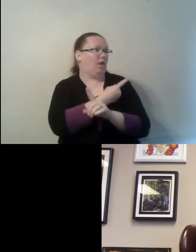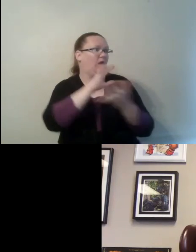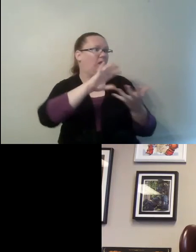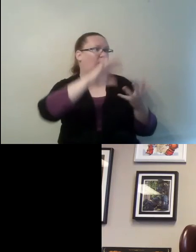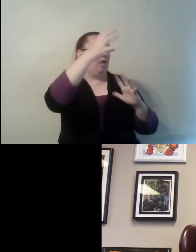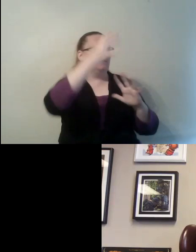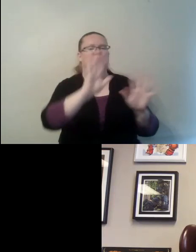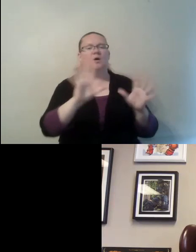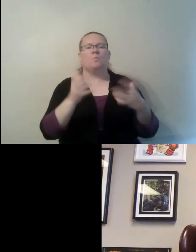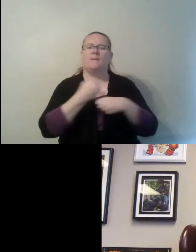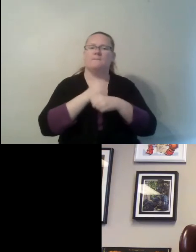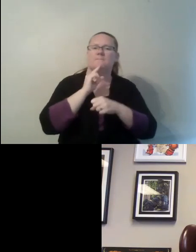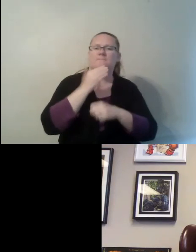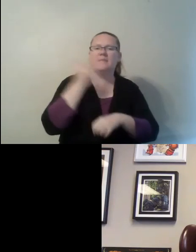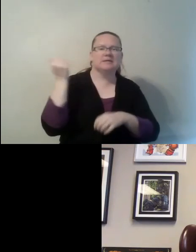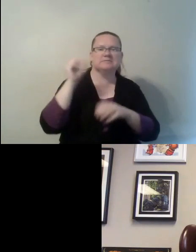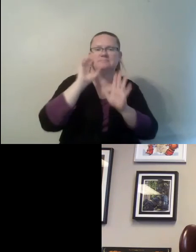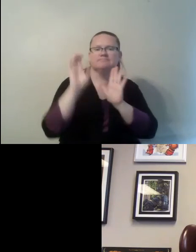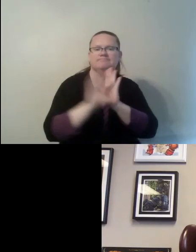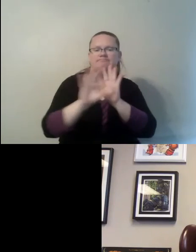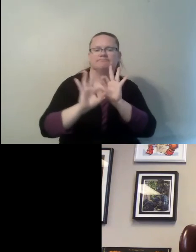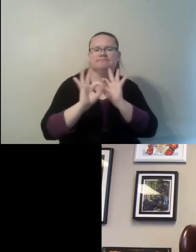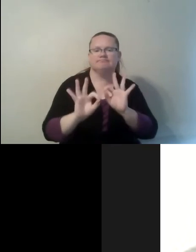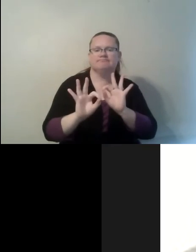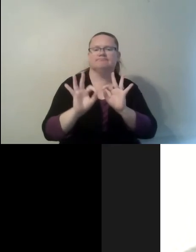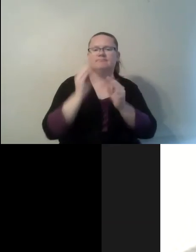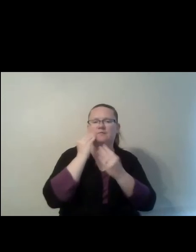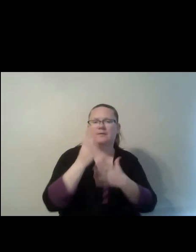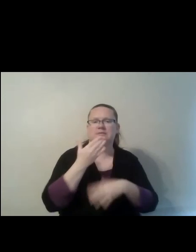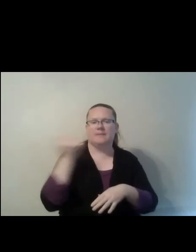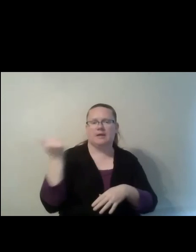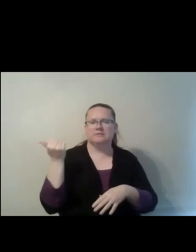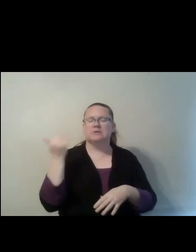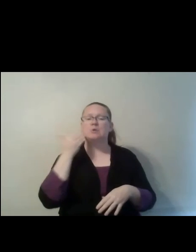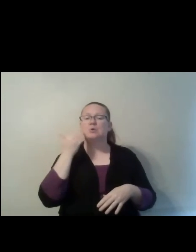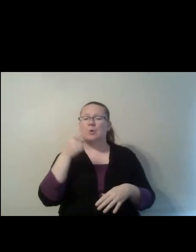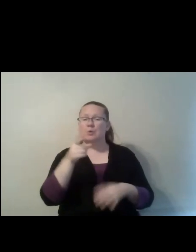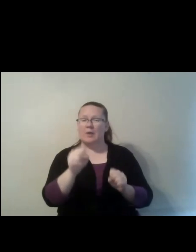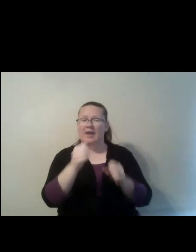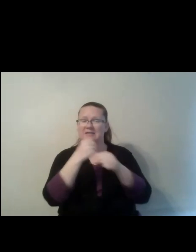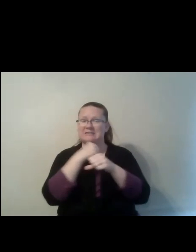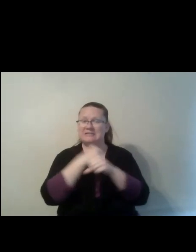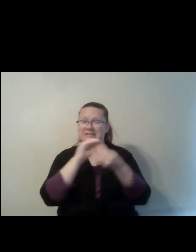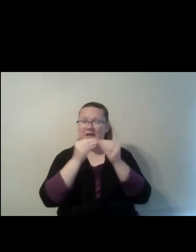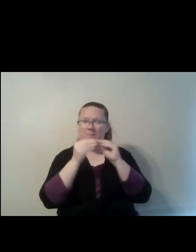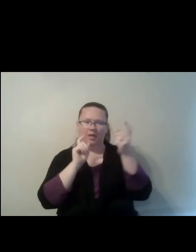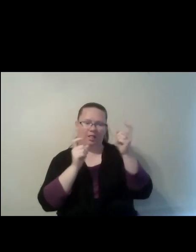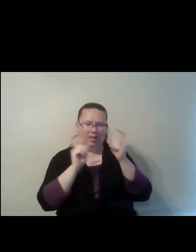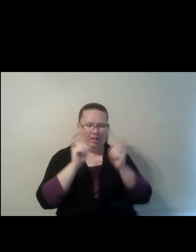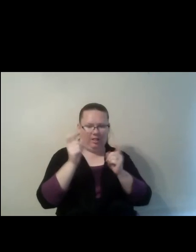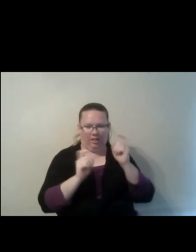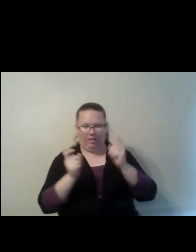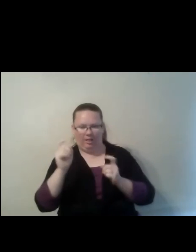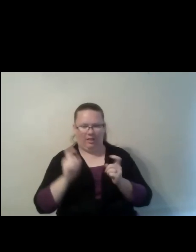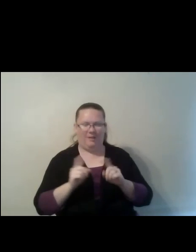data we can. As you know, if you can play games with statistics all you want to, but again, you need to